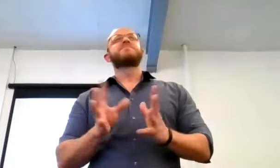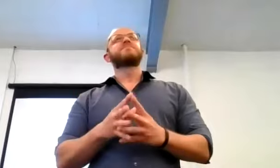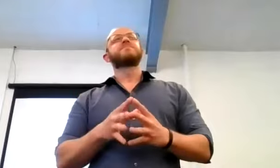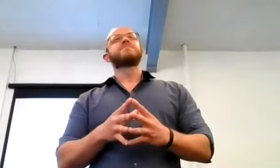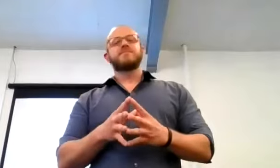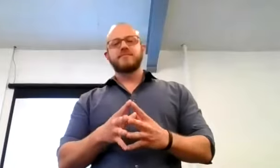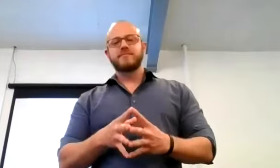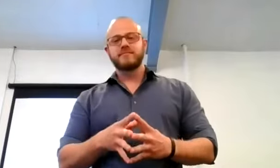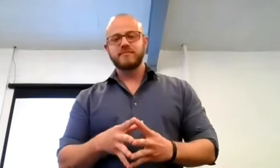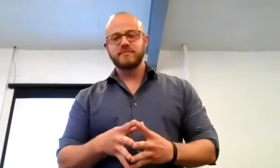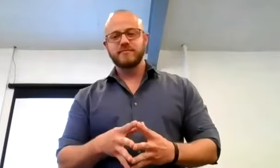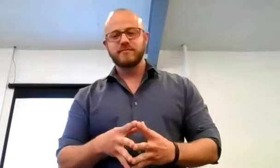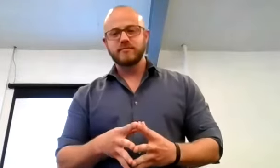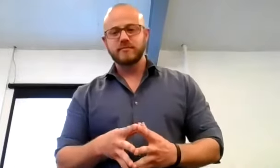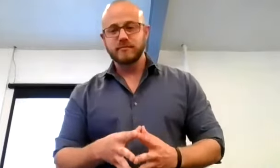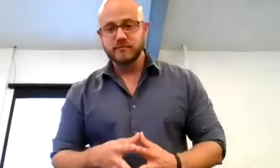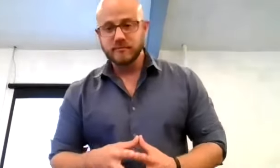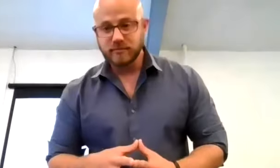I'm trying to think if there's another one.